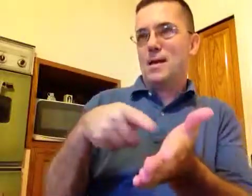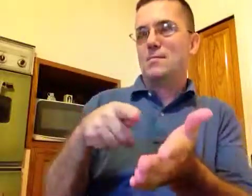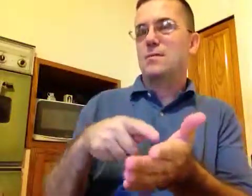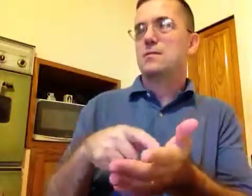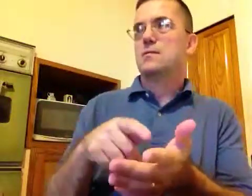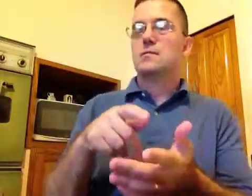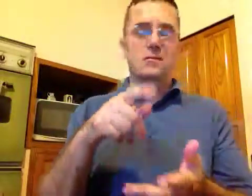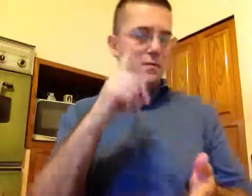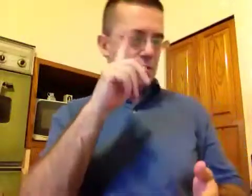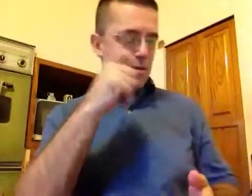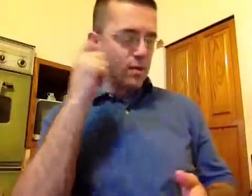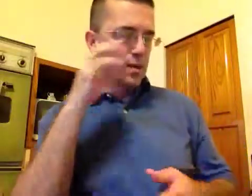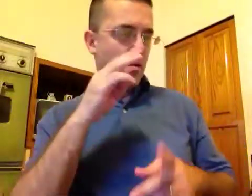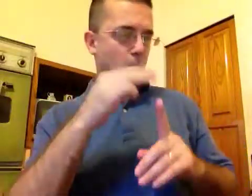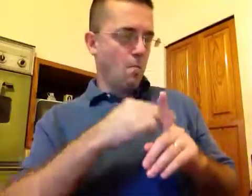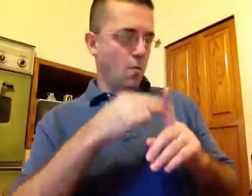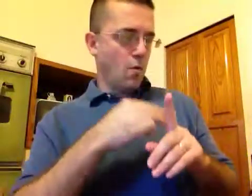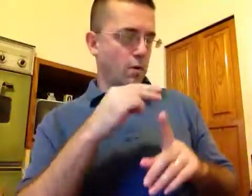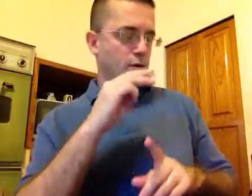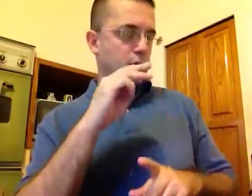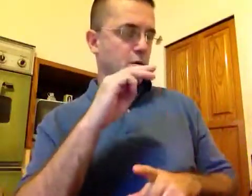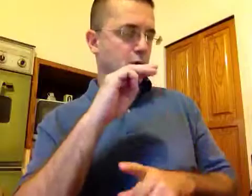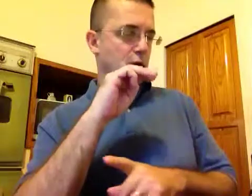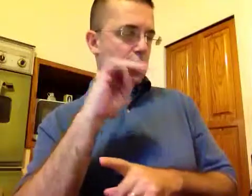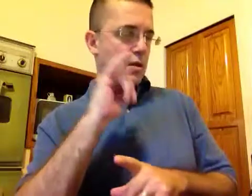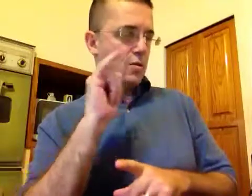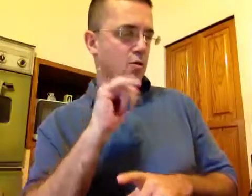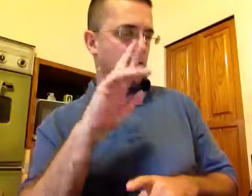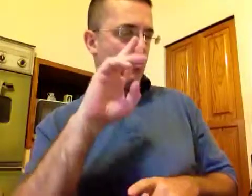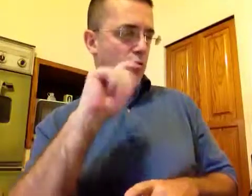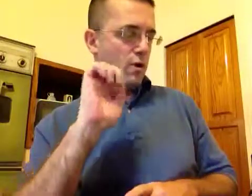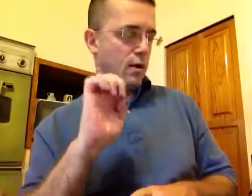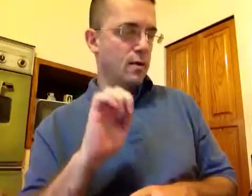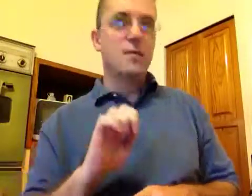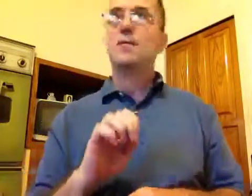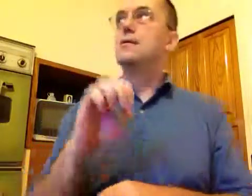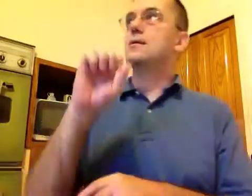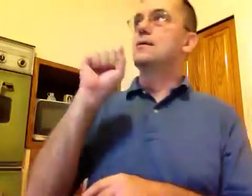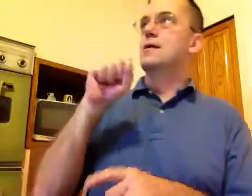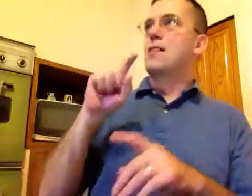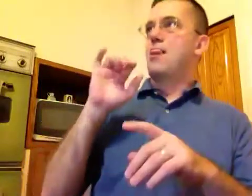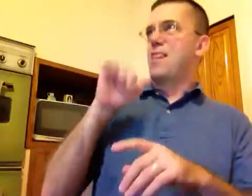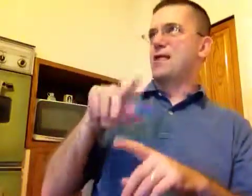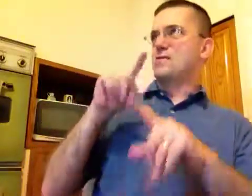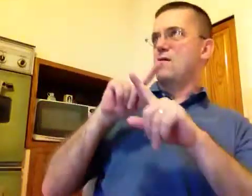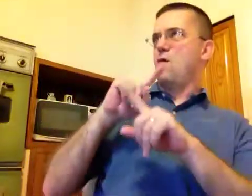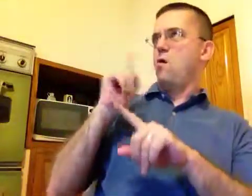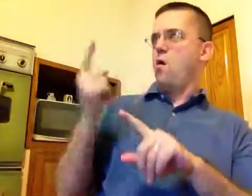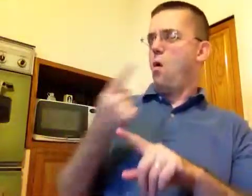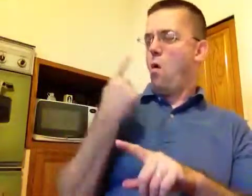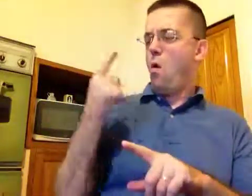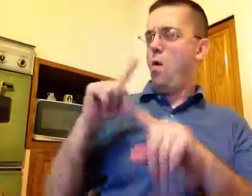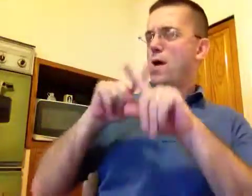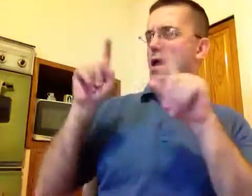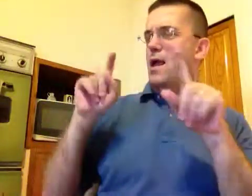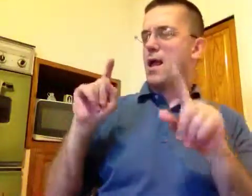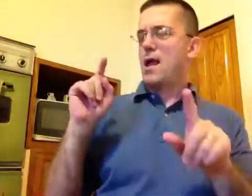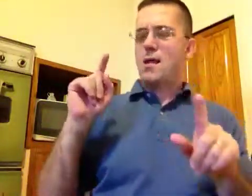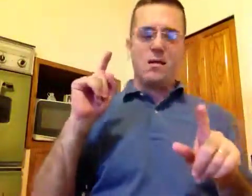Excuse me? Because of the mortgage interest rate. Yeah. That's the only difference, because that's the only thing less that you paid than you would have paid